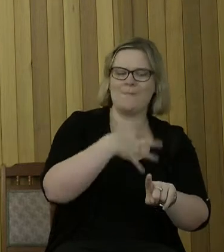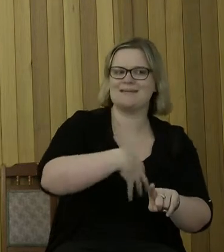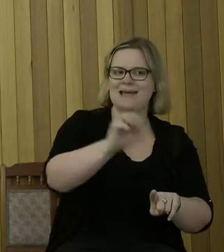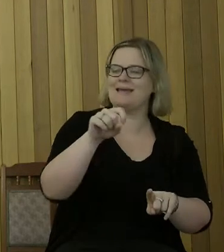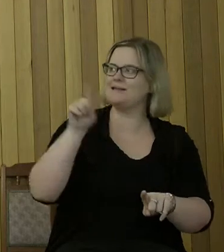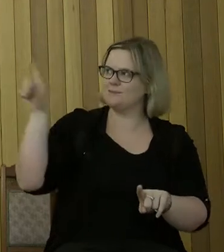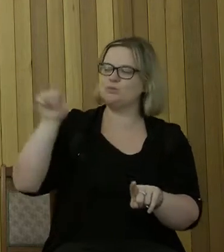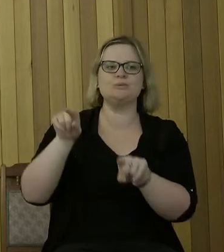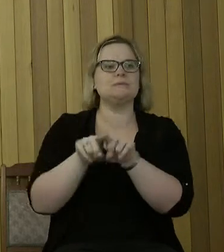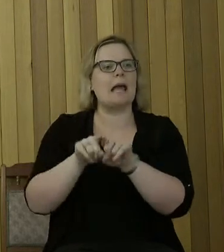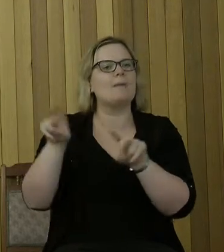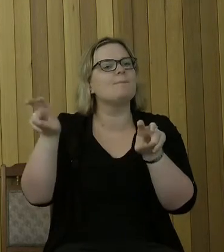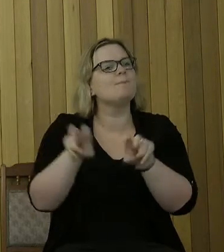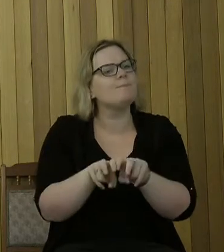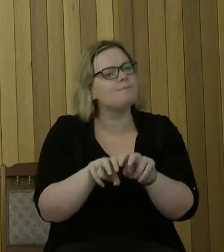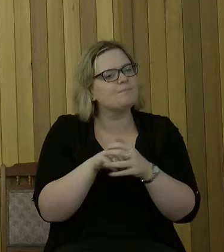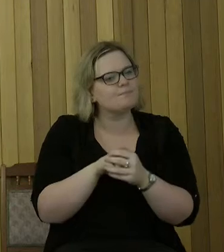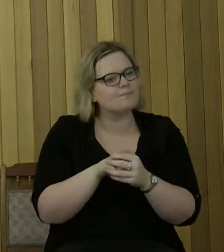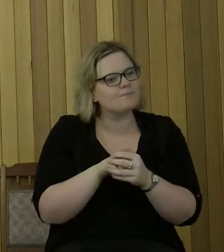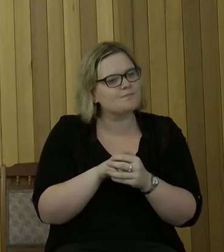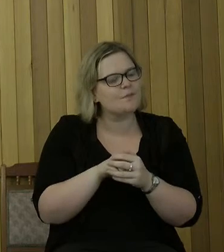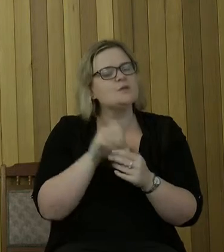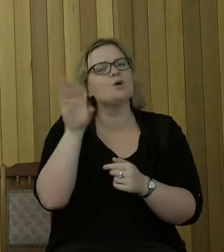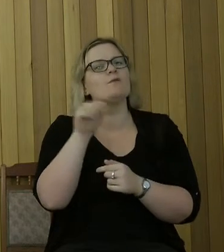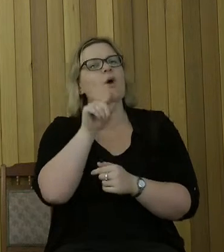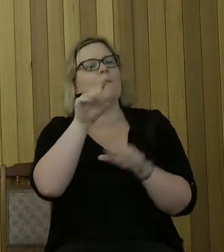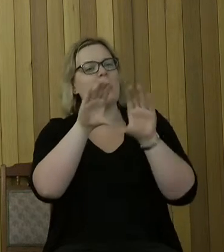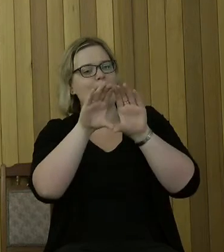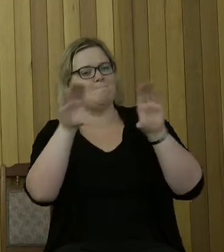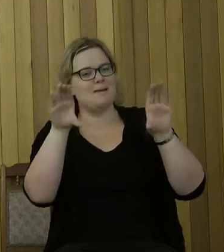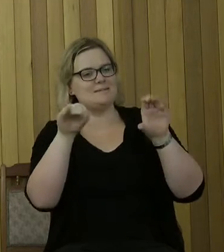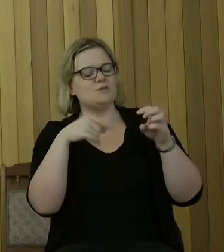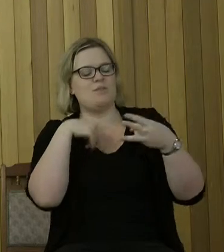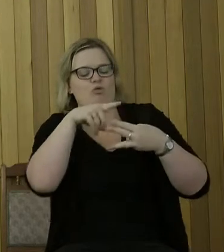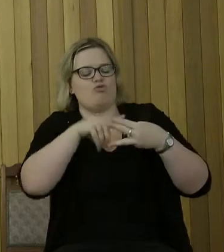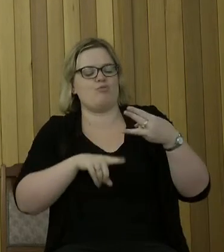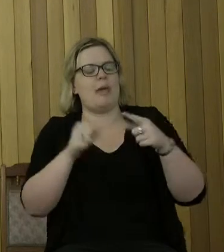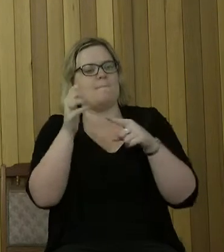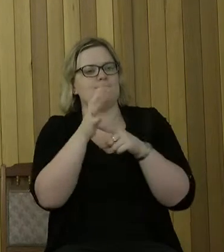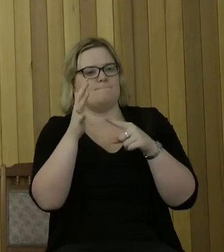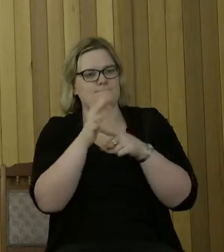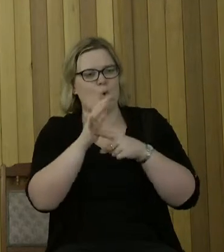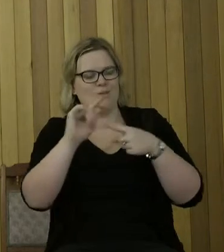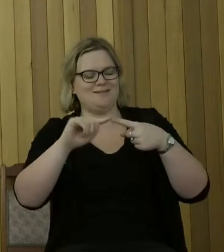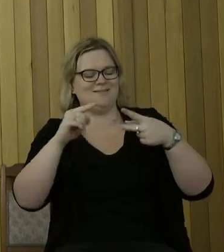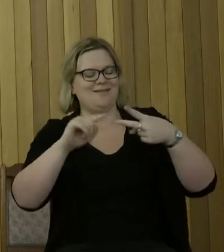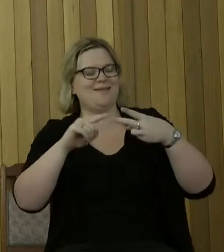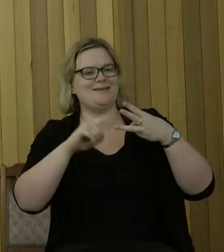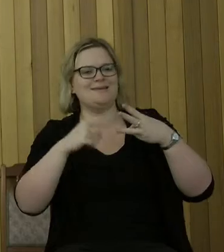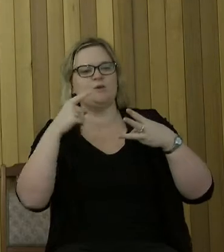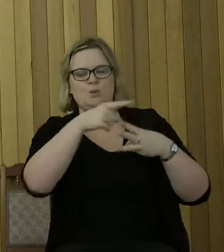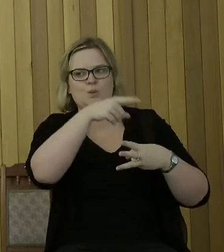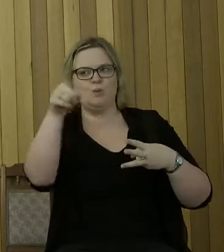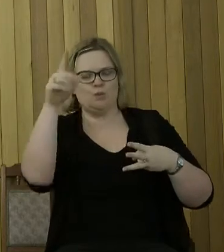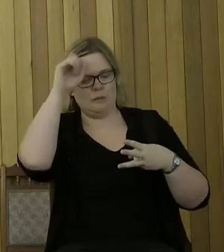Let me highlight 3 key points from this passage that I want you to take away today. 3 key points.